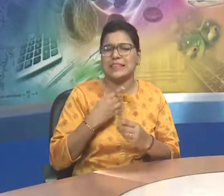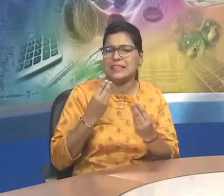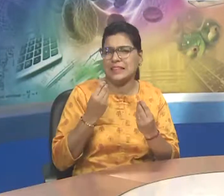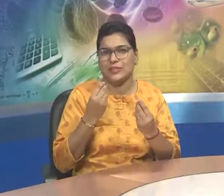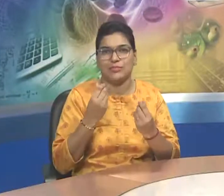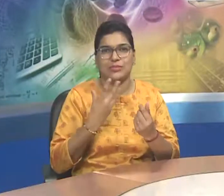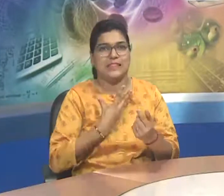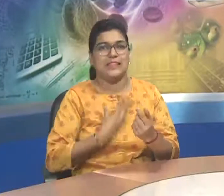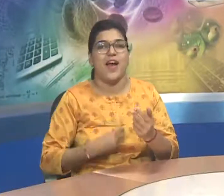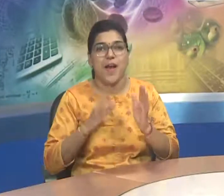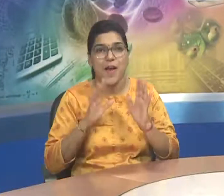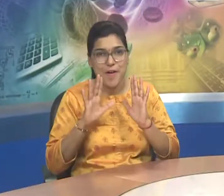This is a